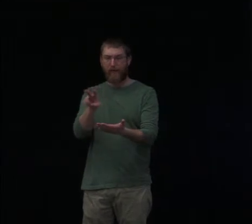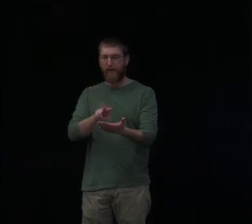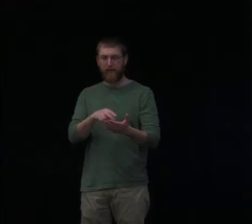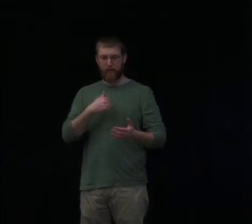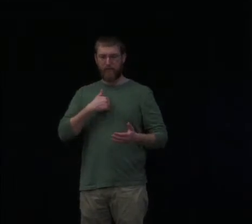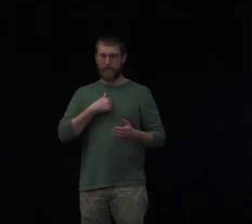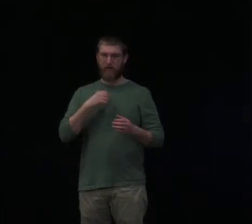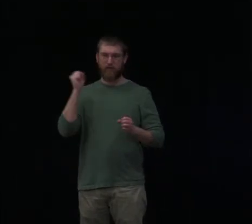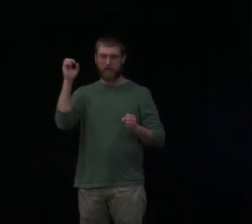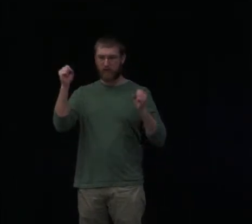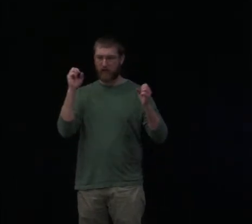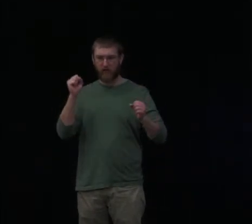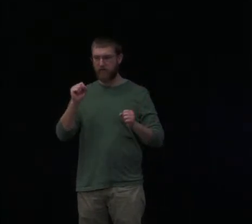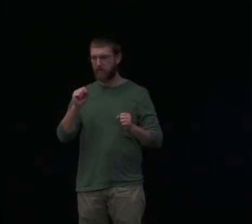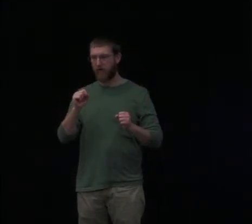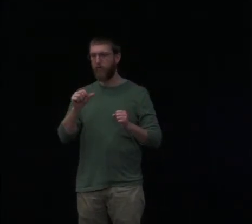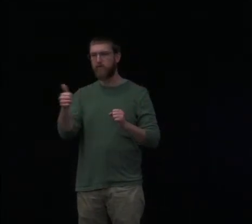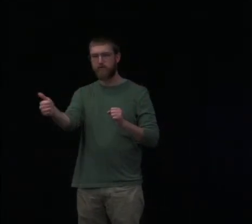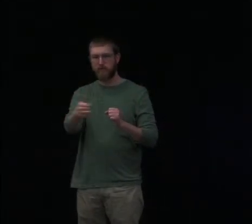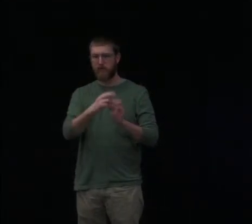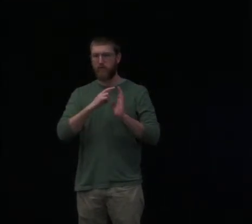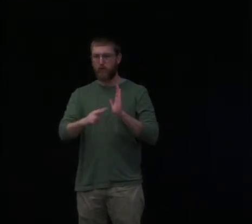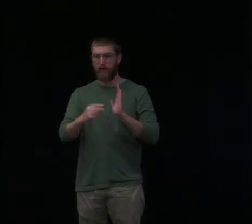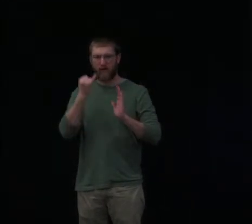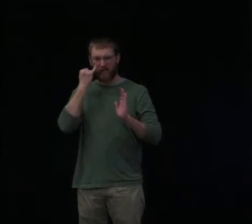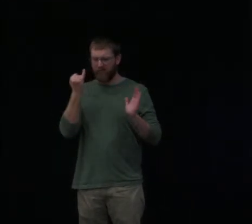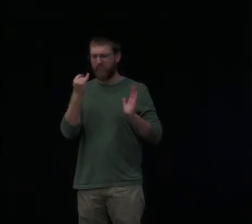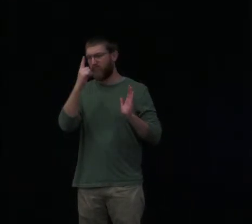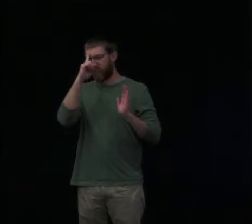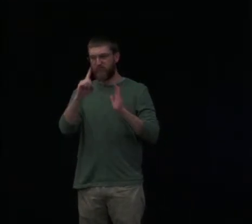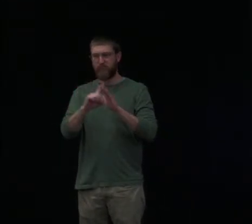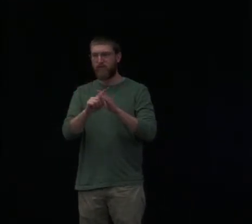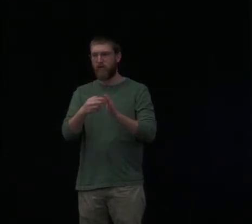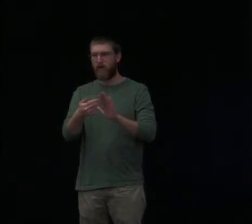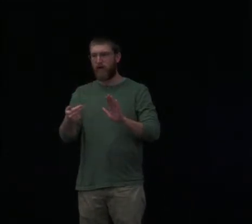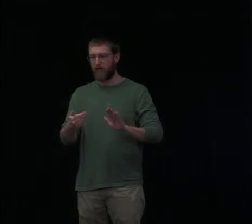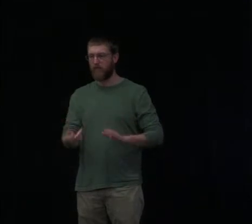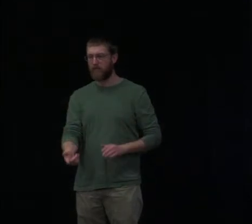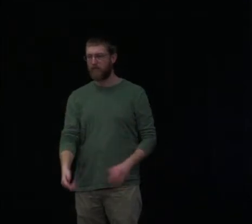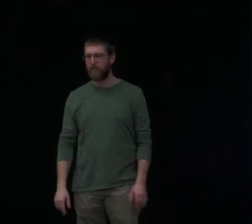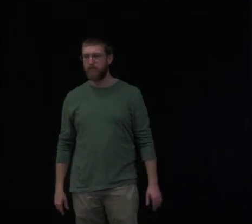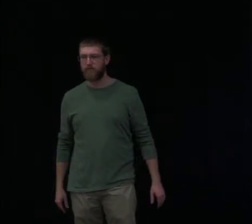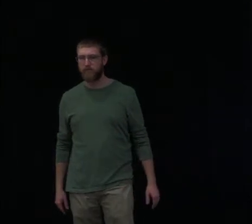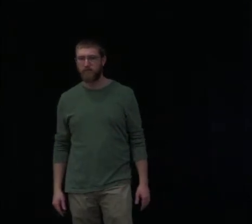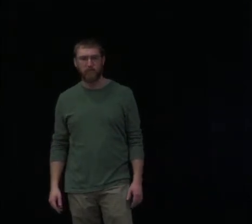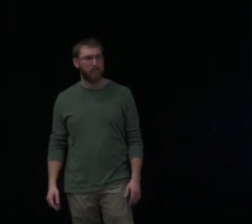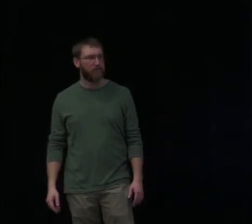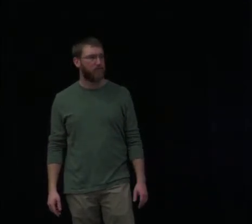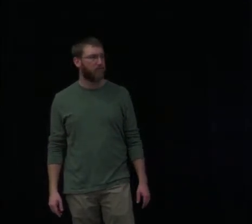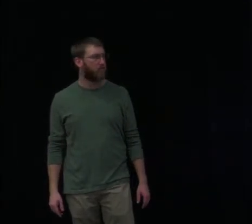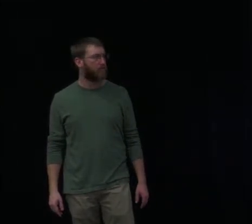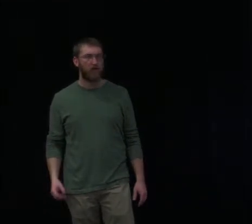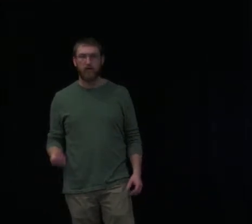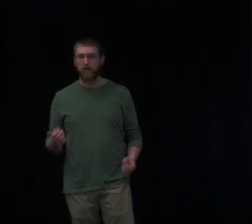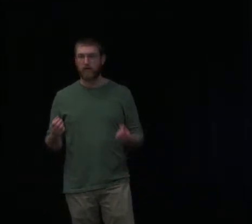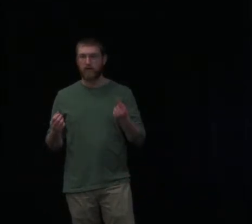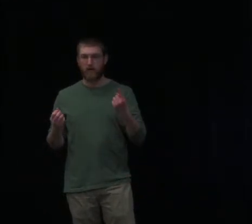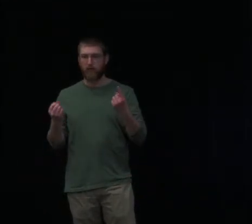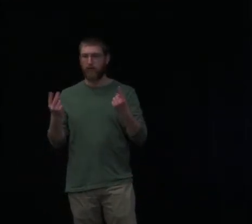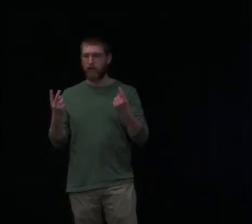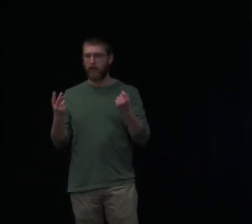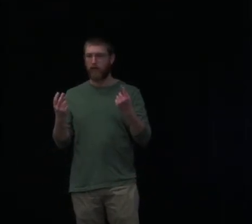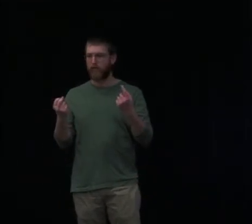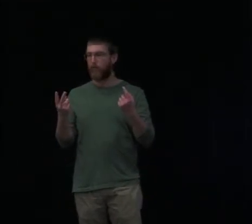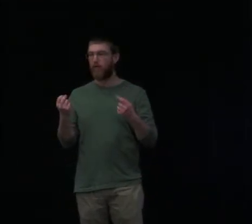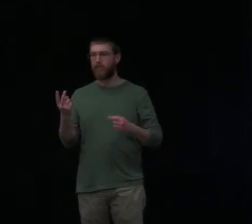screen. And feel free to highlight anything you have a question about. Or page 12. Oh, yeah, it's page